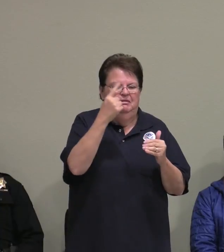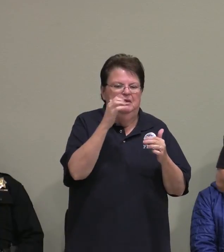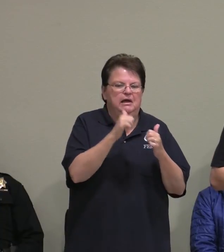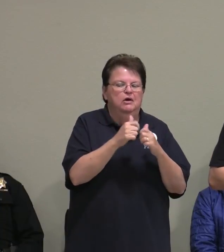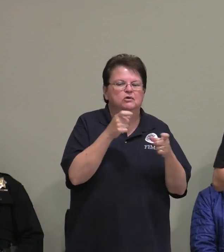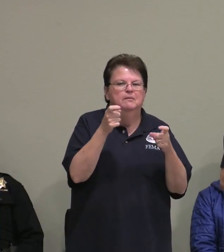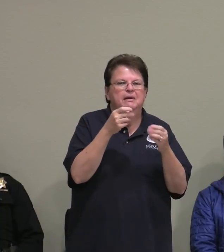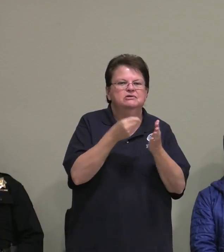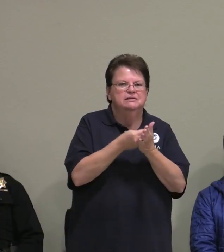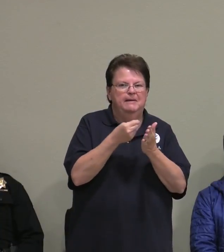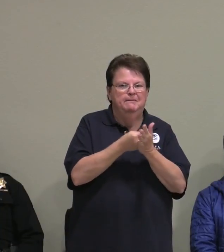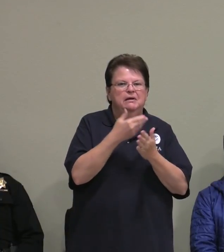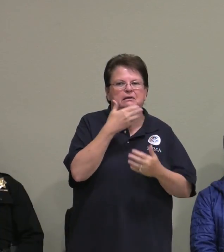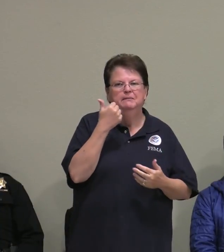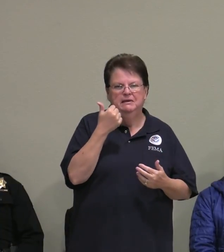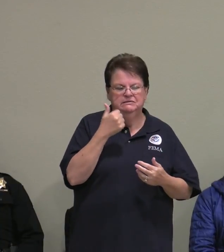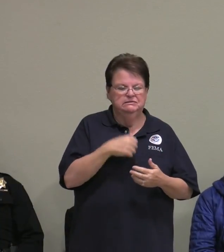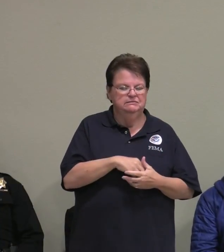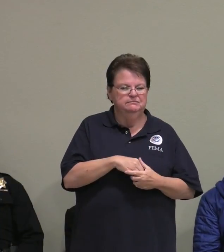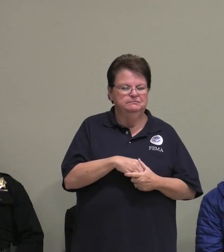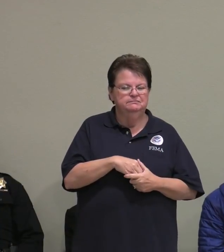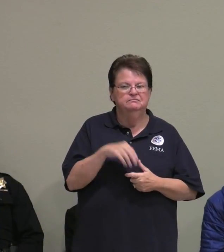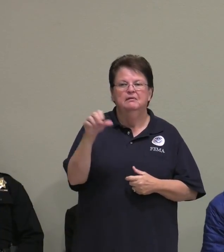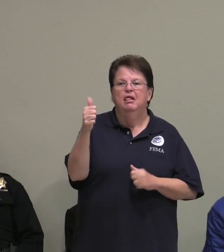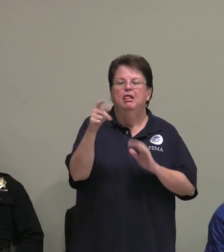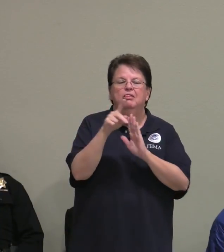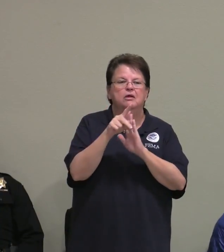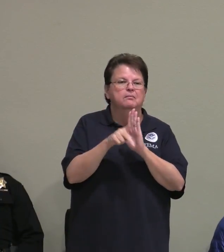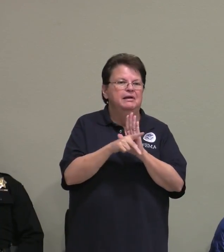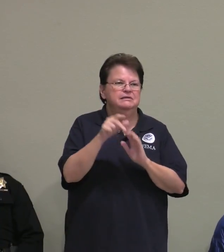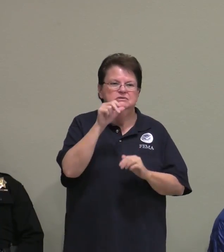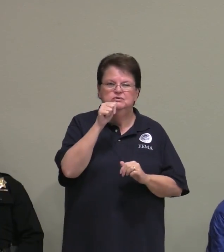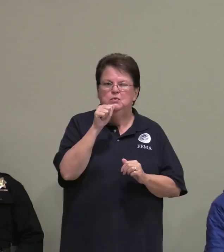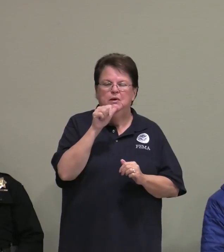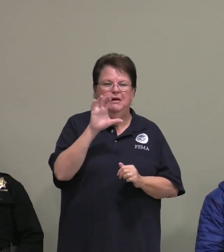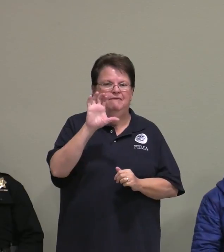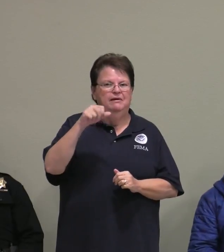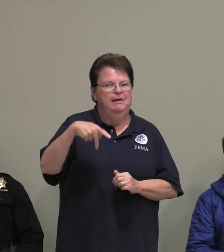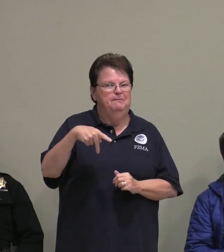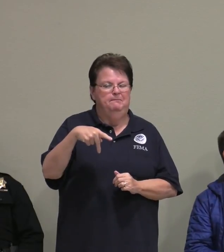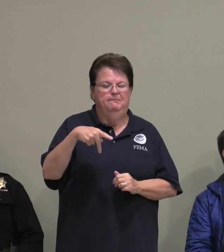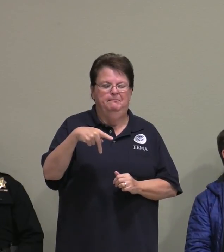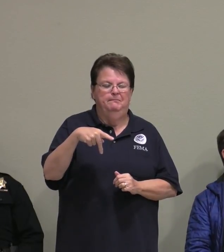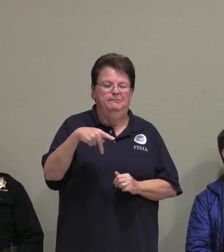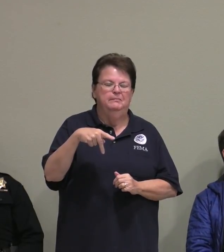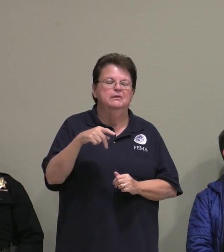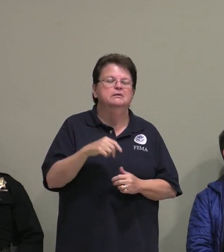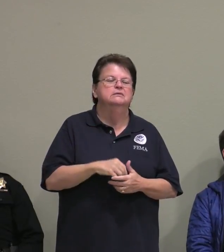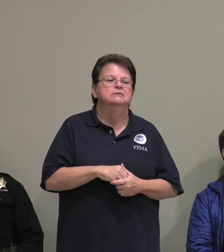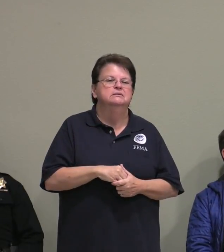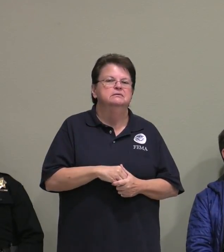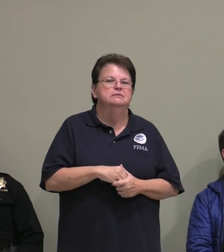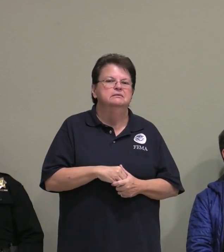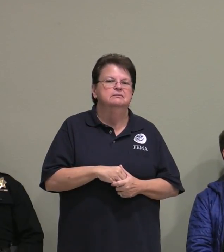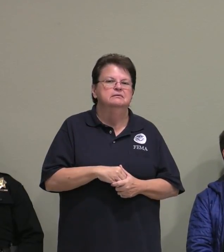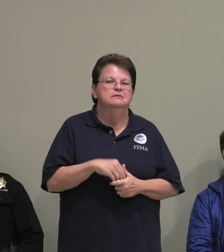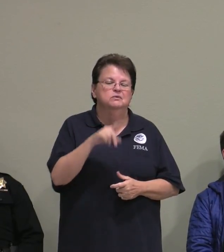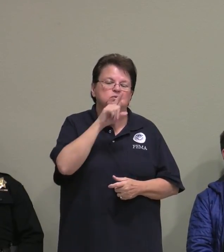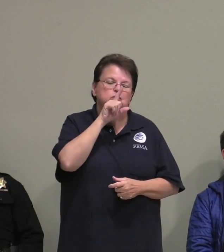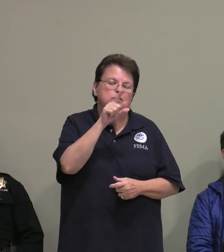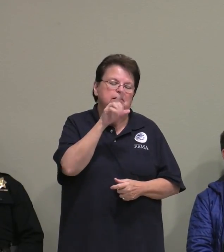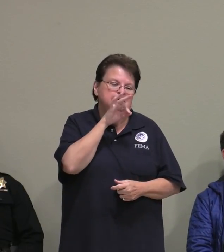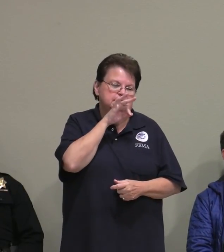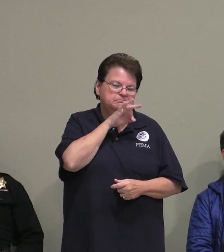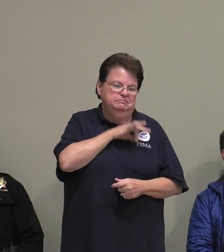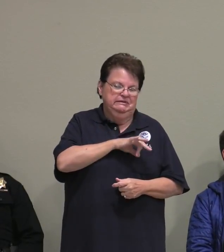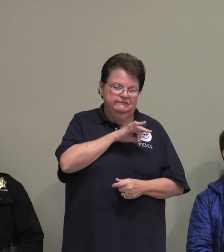manage that amount. Other policies don't have a cap, so it's really a benefit